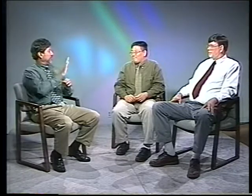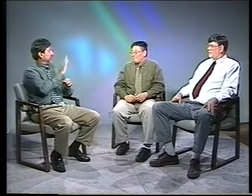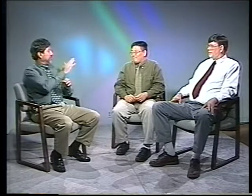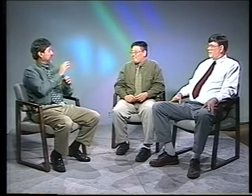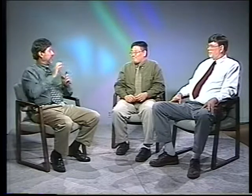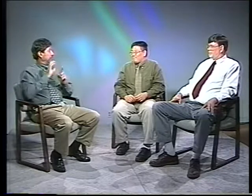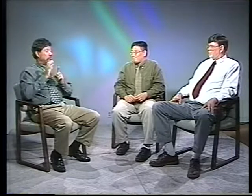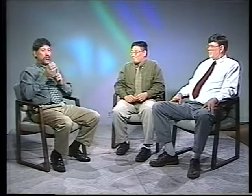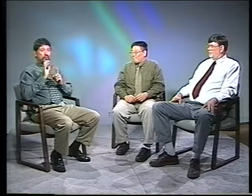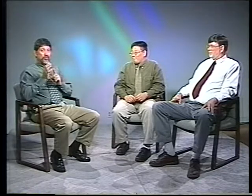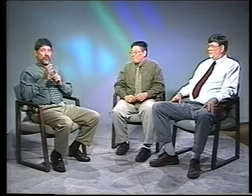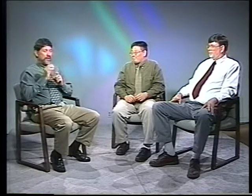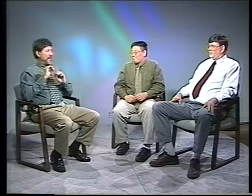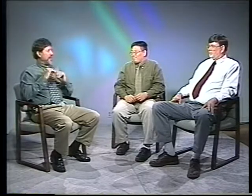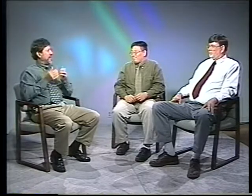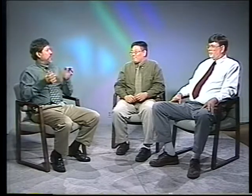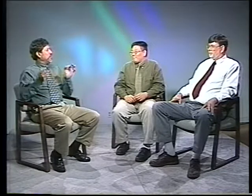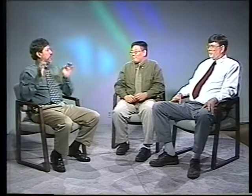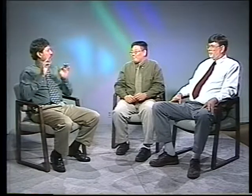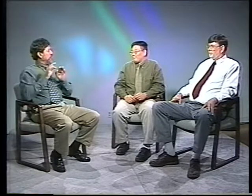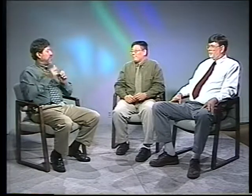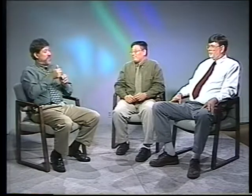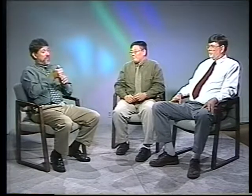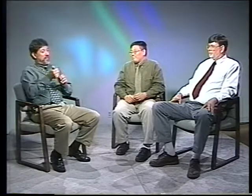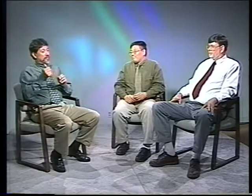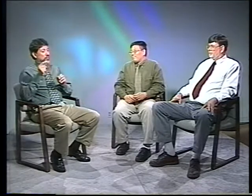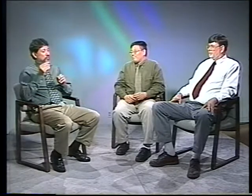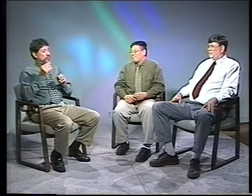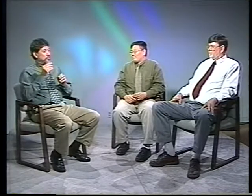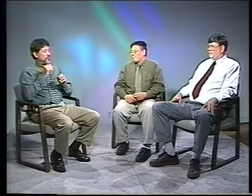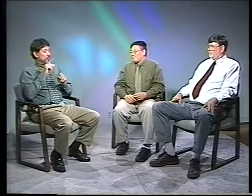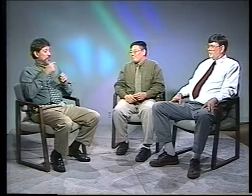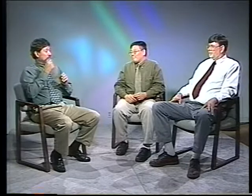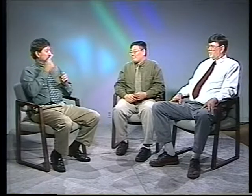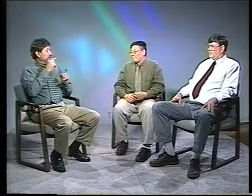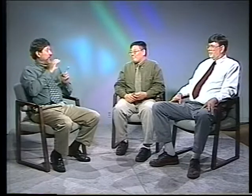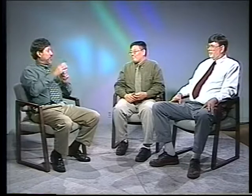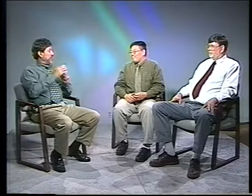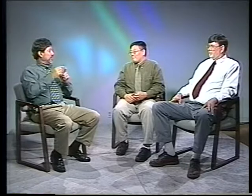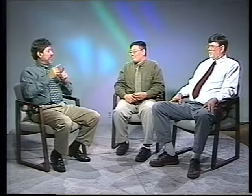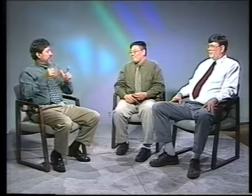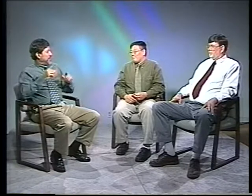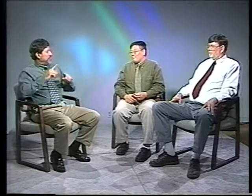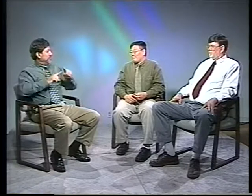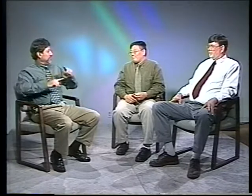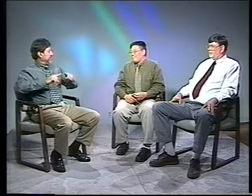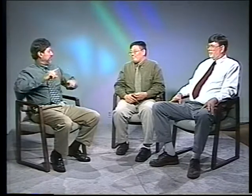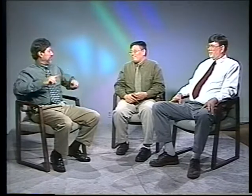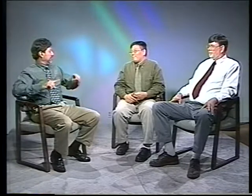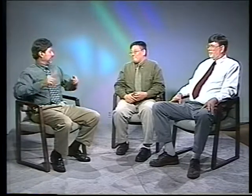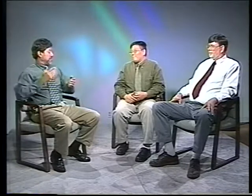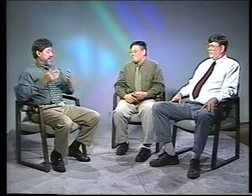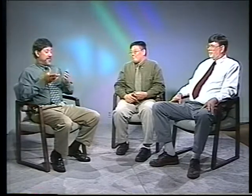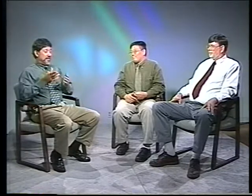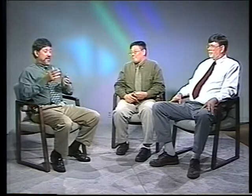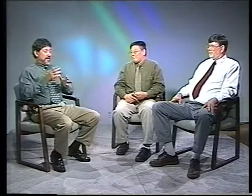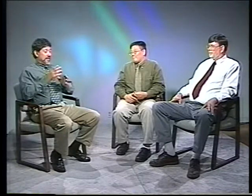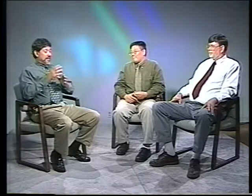audience today has learned about a bit more about each of our respective cultures and how they can understand better the